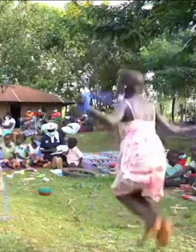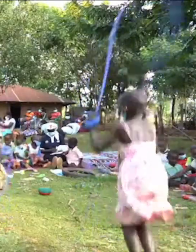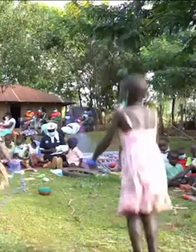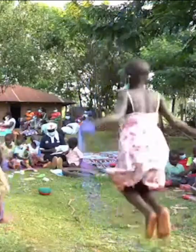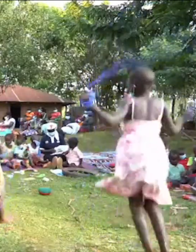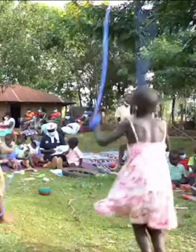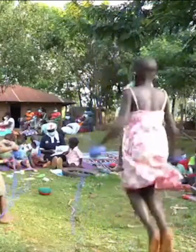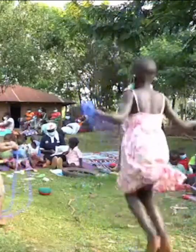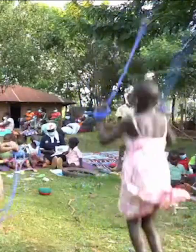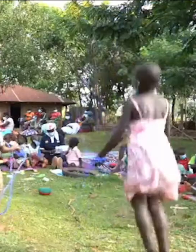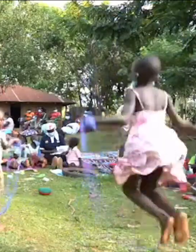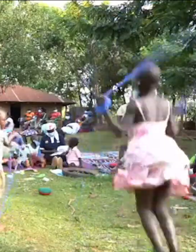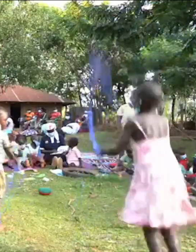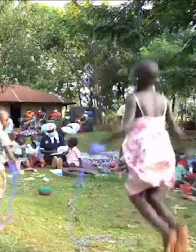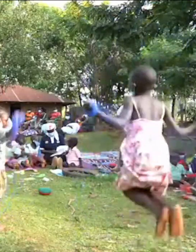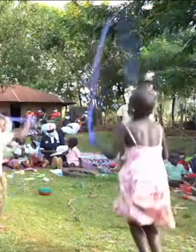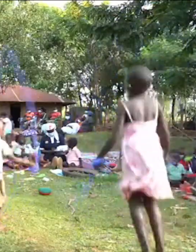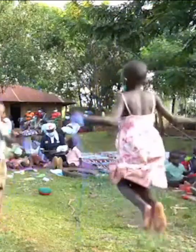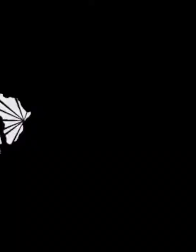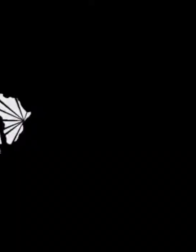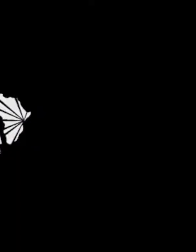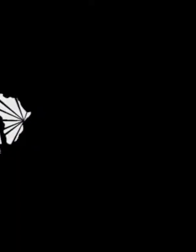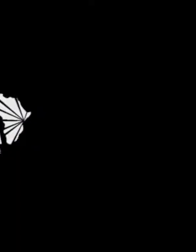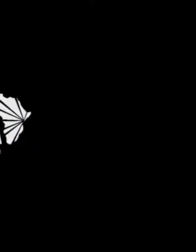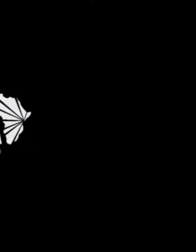in preparing children for better outcomes in